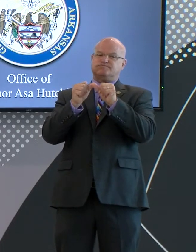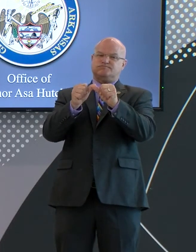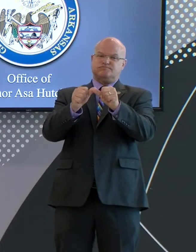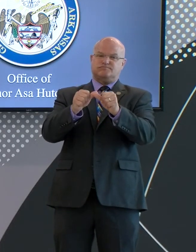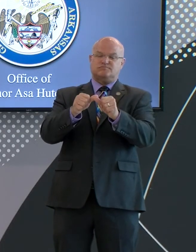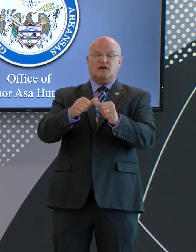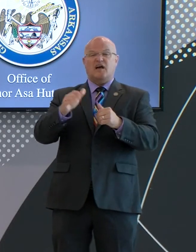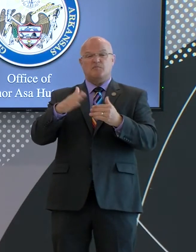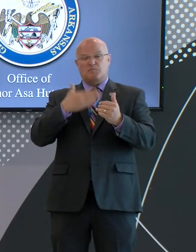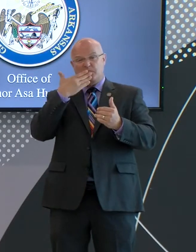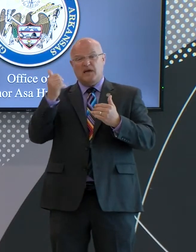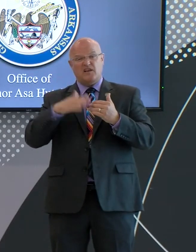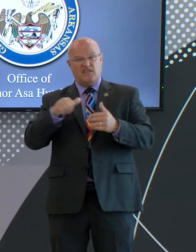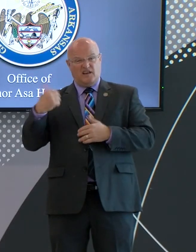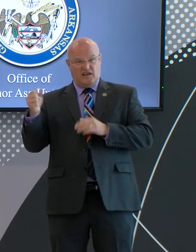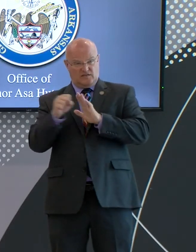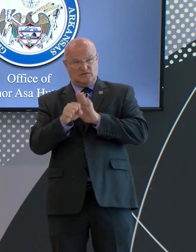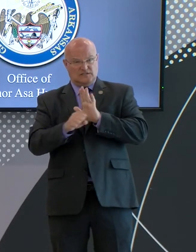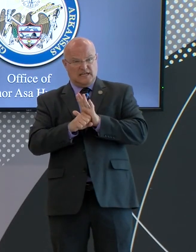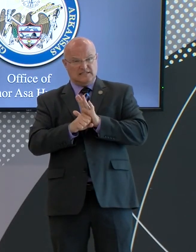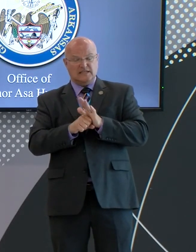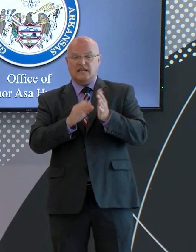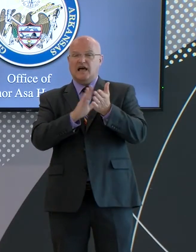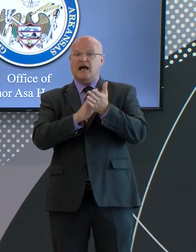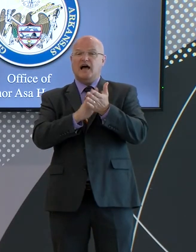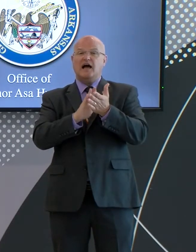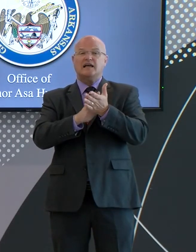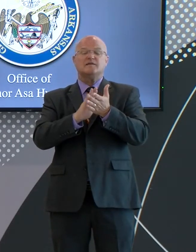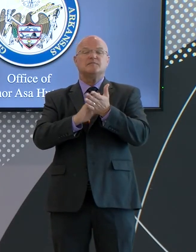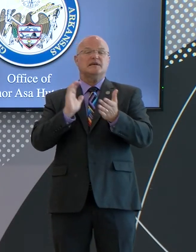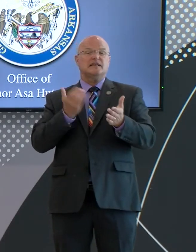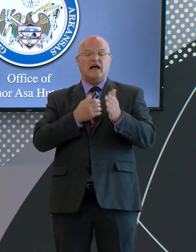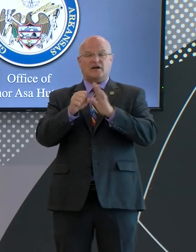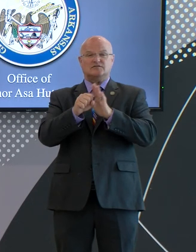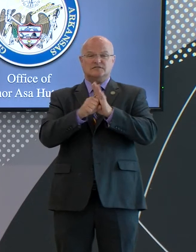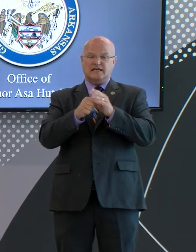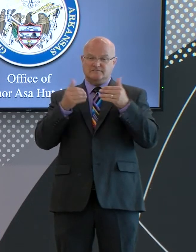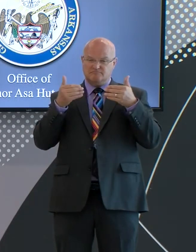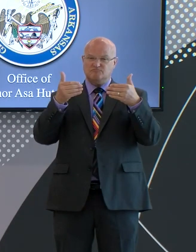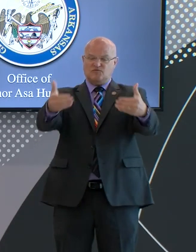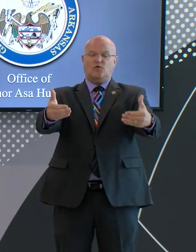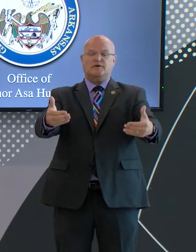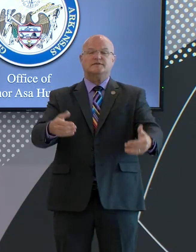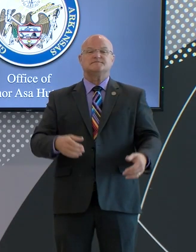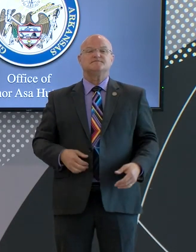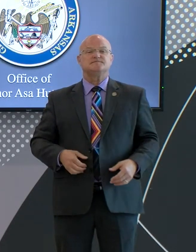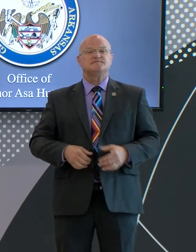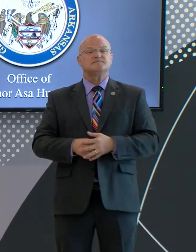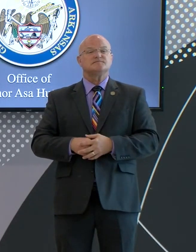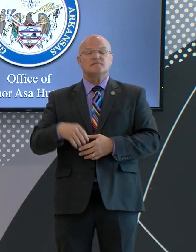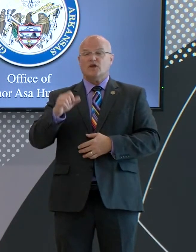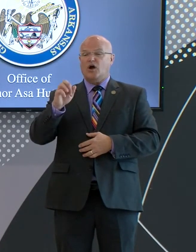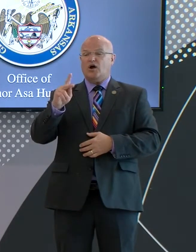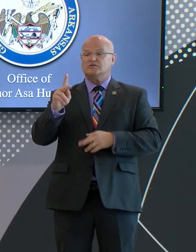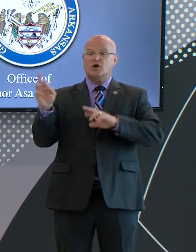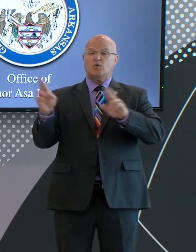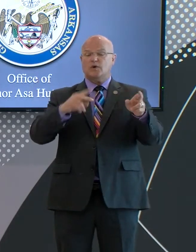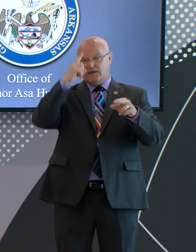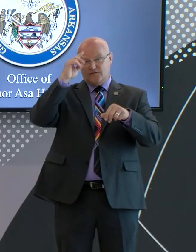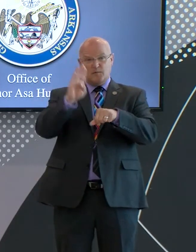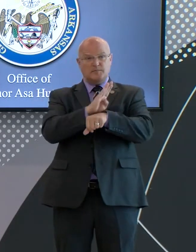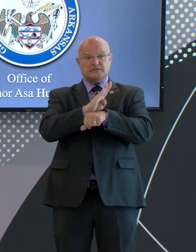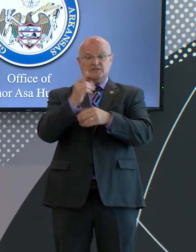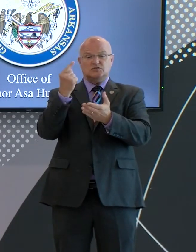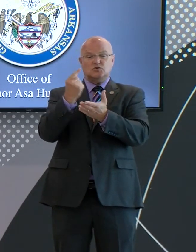states have. And I commend our businesses for taking the leadership on that and continuing to lean forward. For our Arkansas Ready for Business